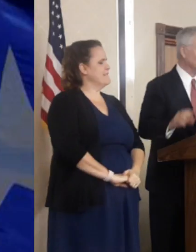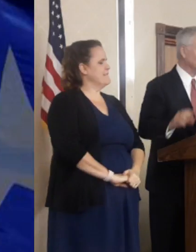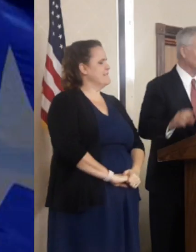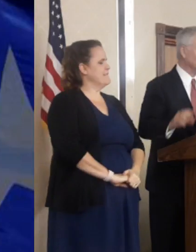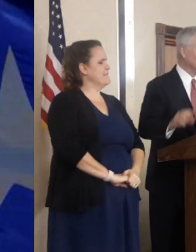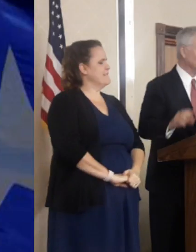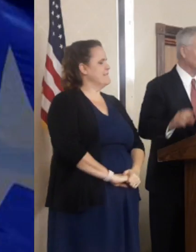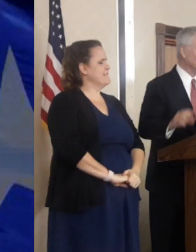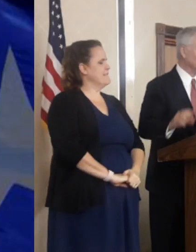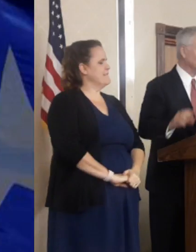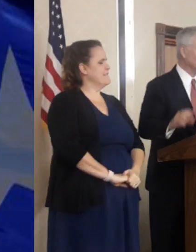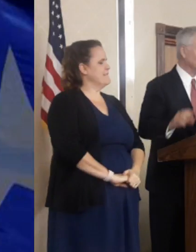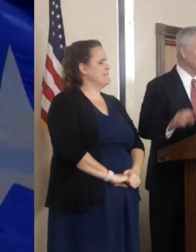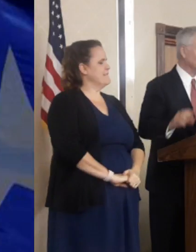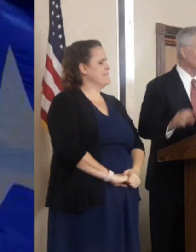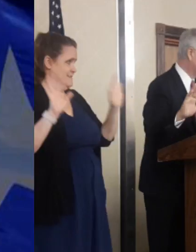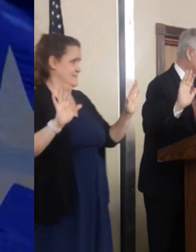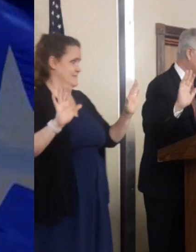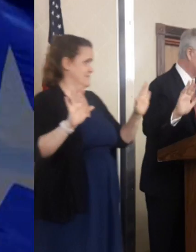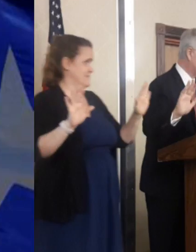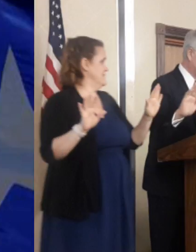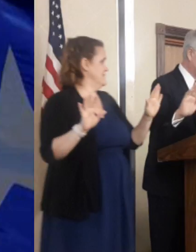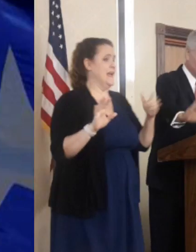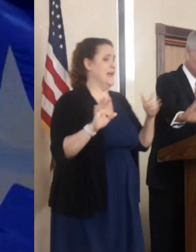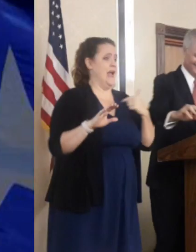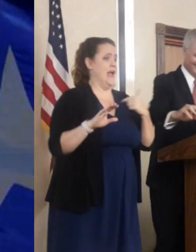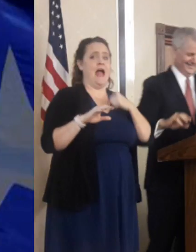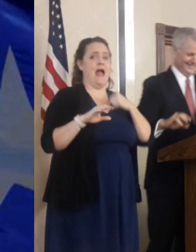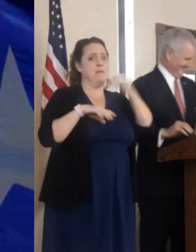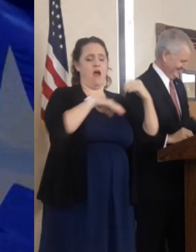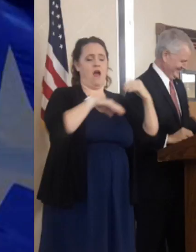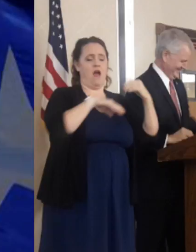The chair is not advised the cost of ice cream.